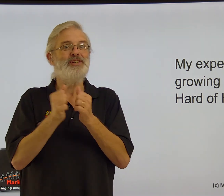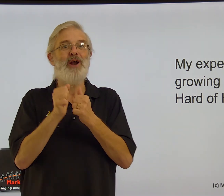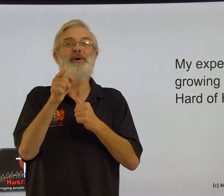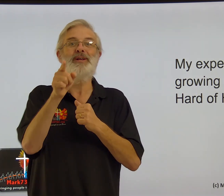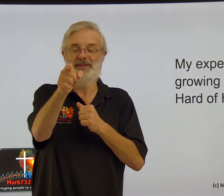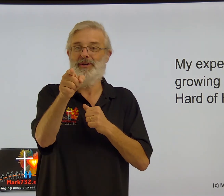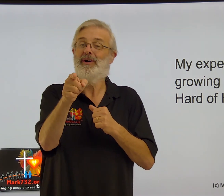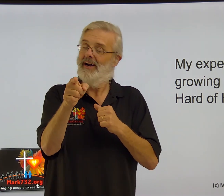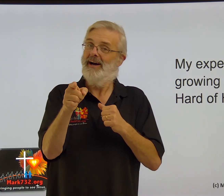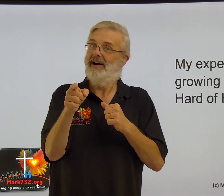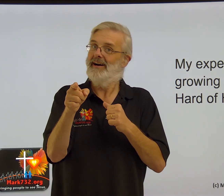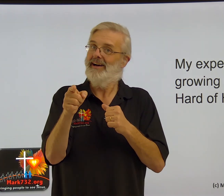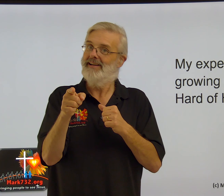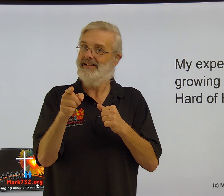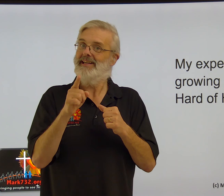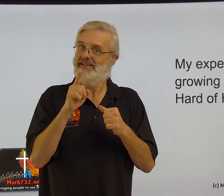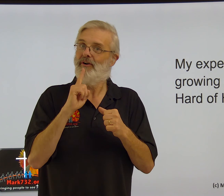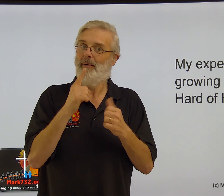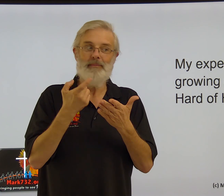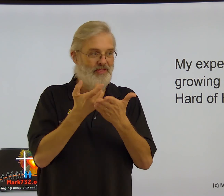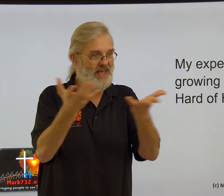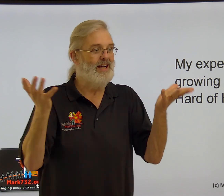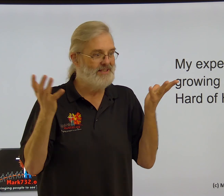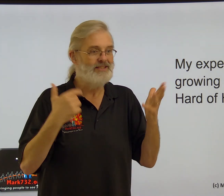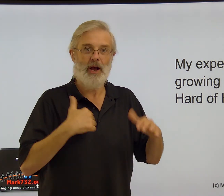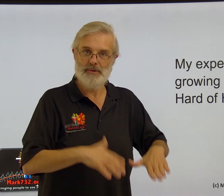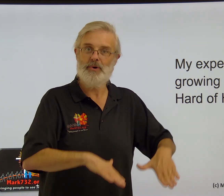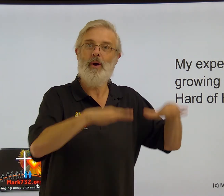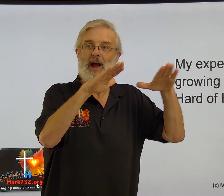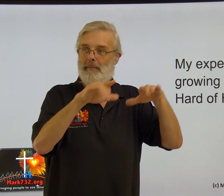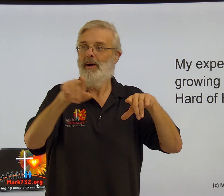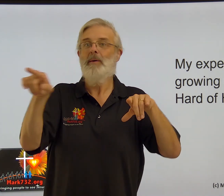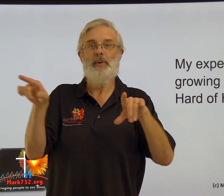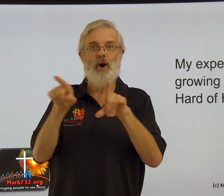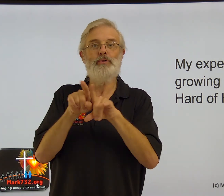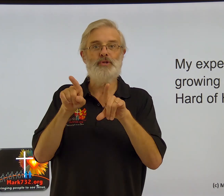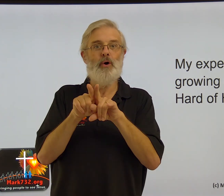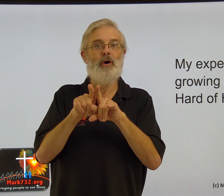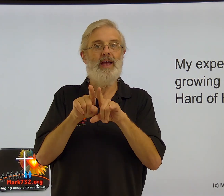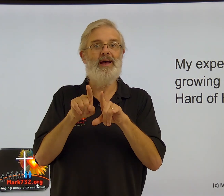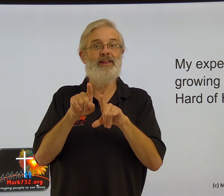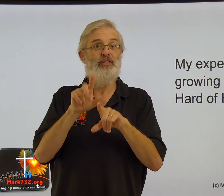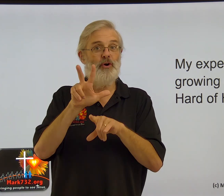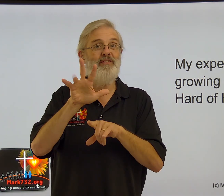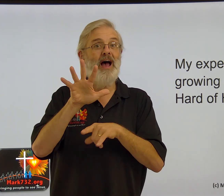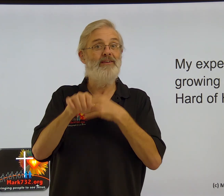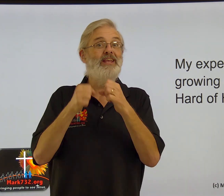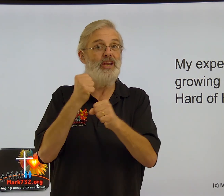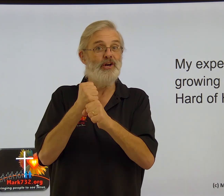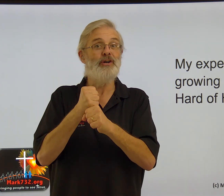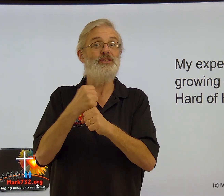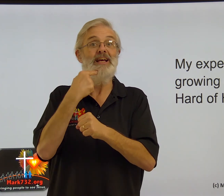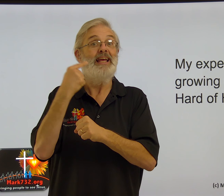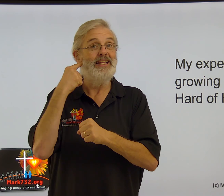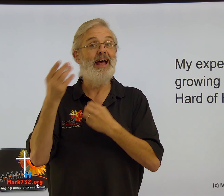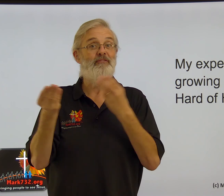with you is from this, as I was growing up, but also in 35 years in deaf